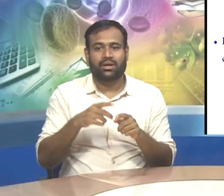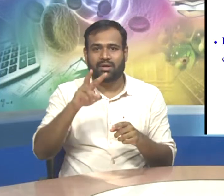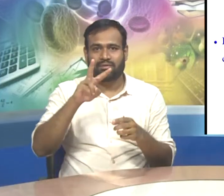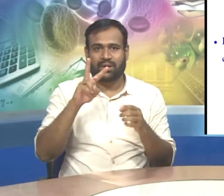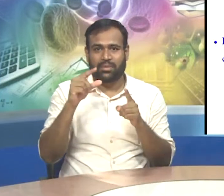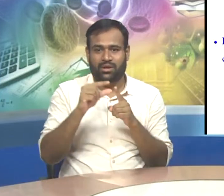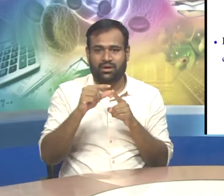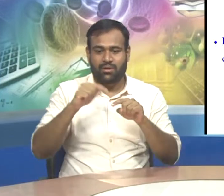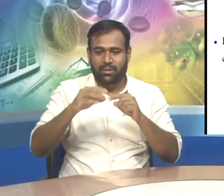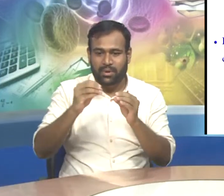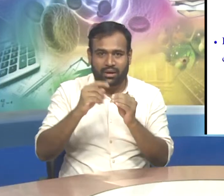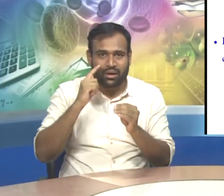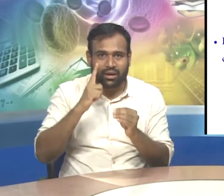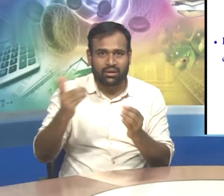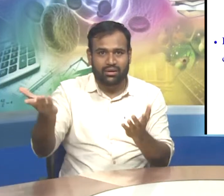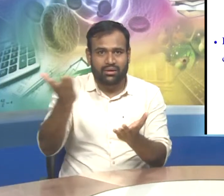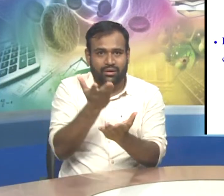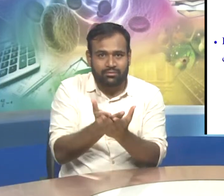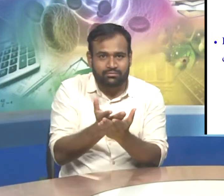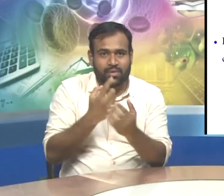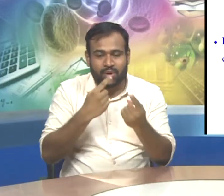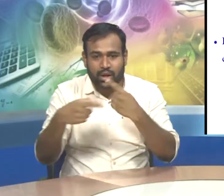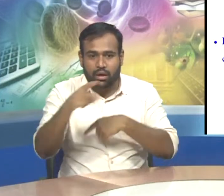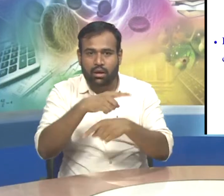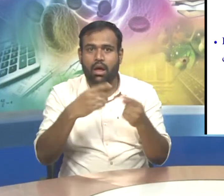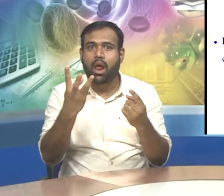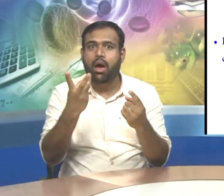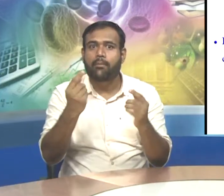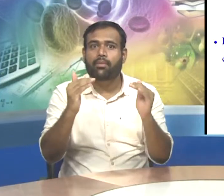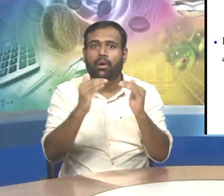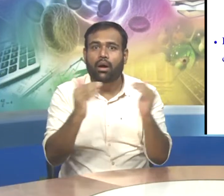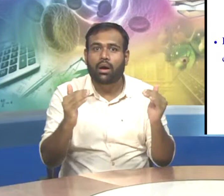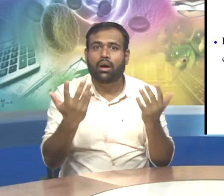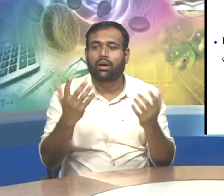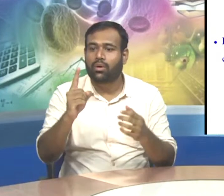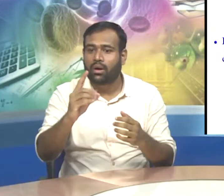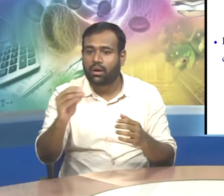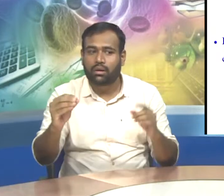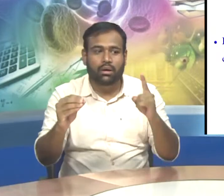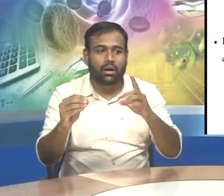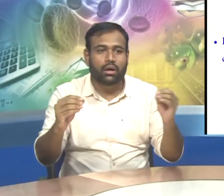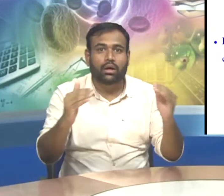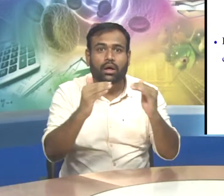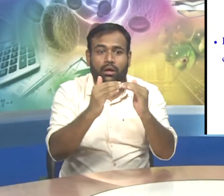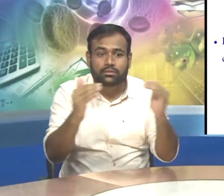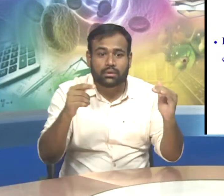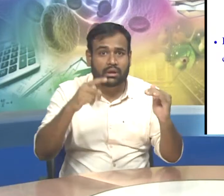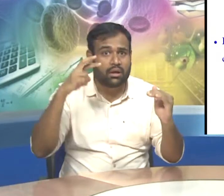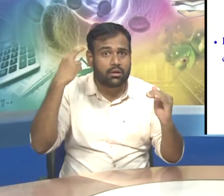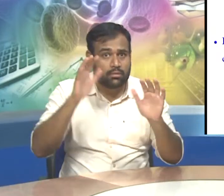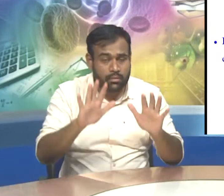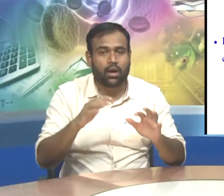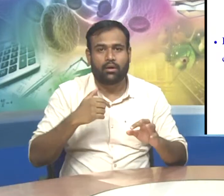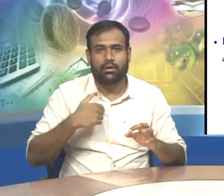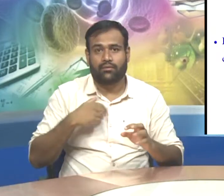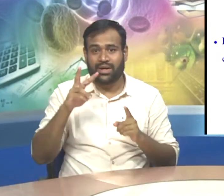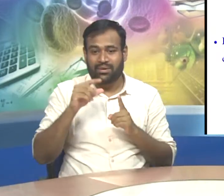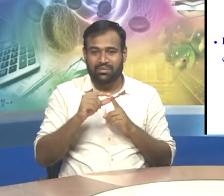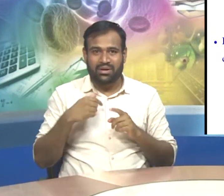And in addition to his vote as a member, he can exercise his casting vote